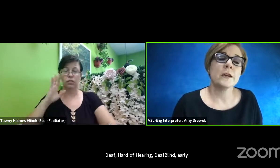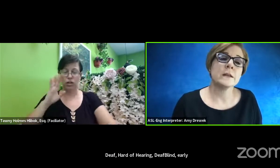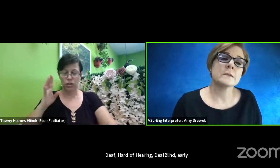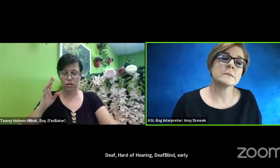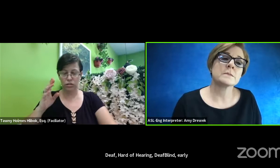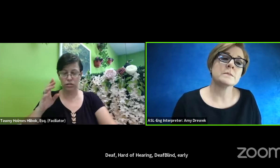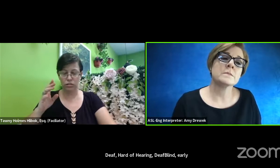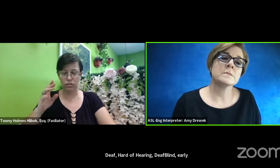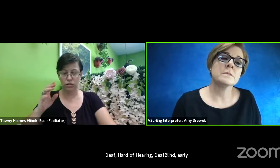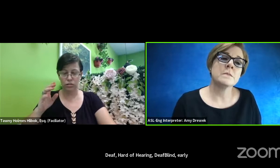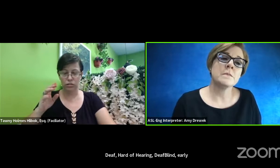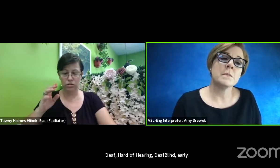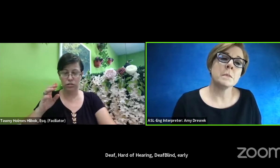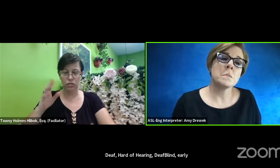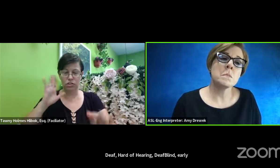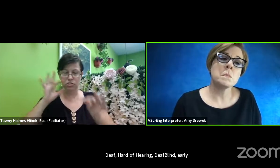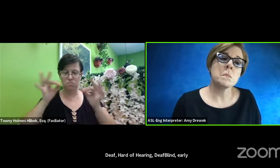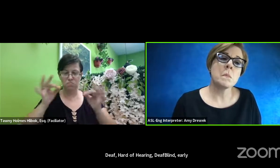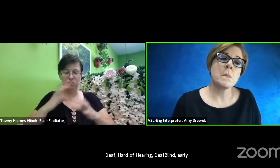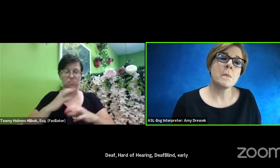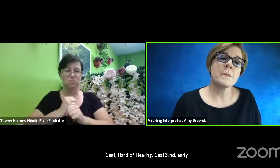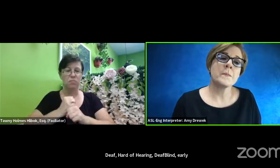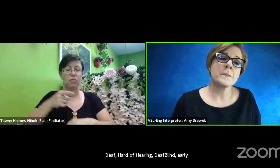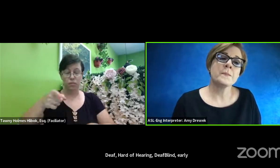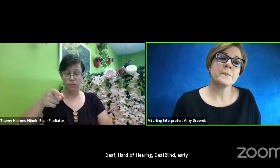rural communities.